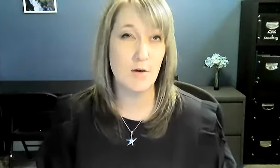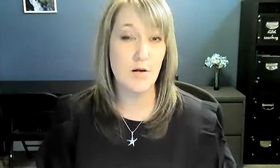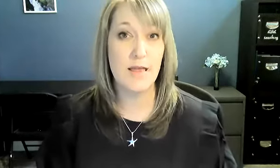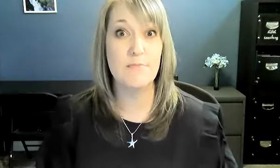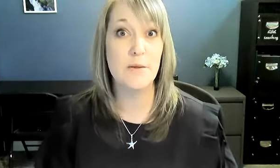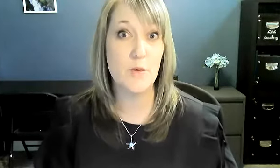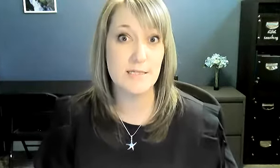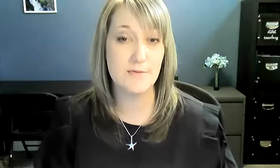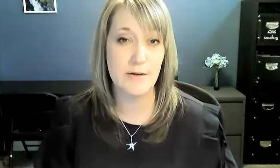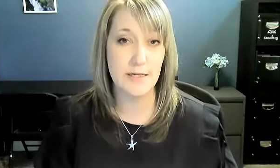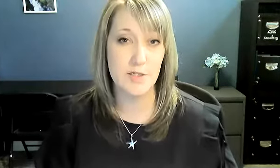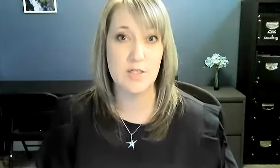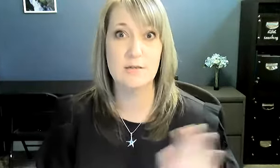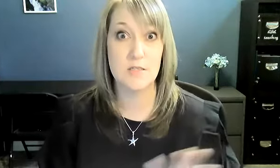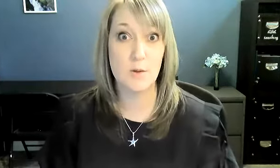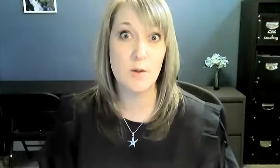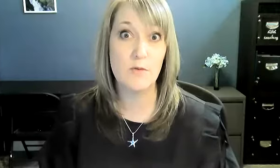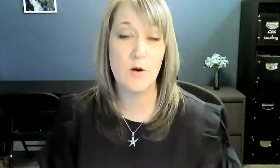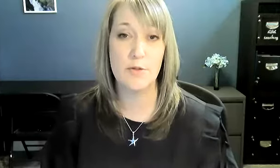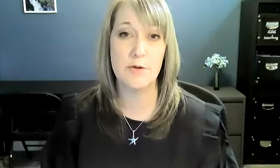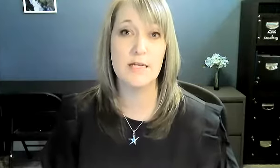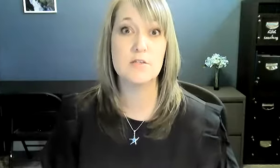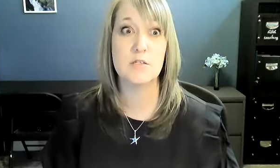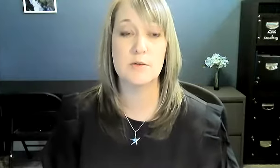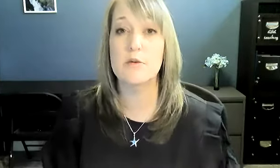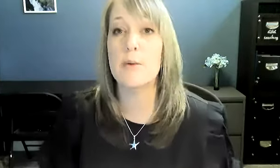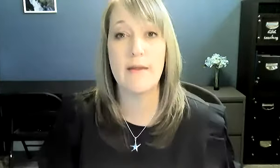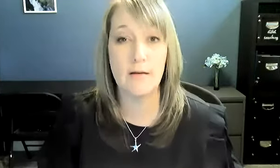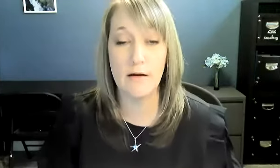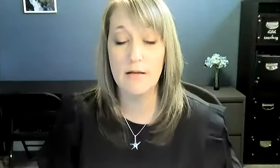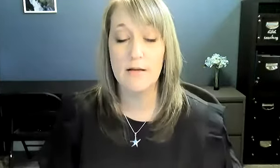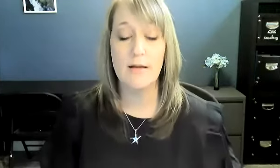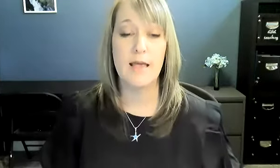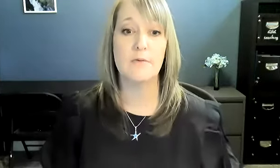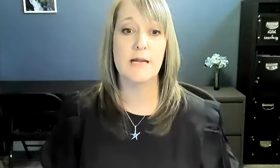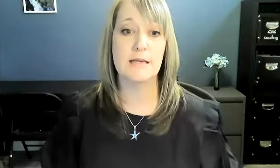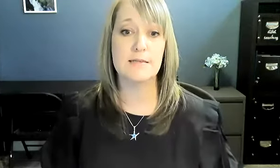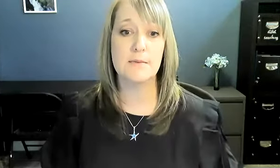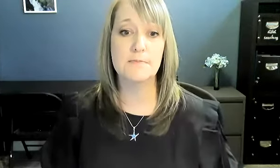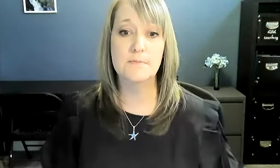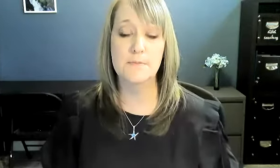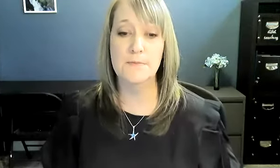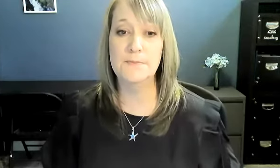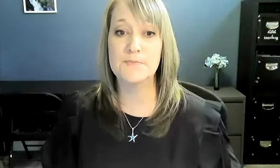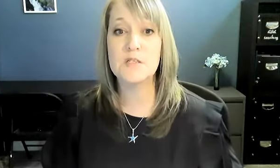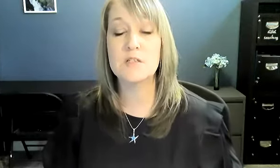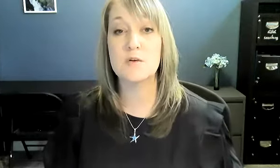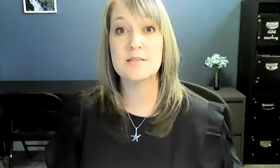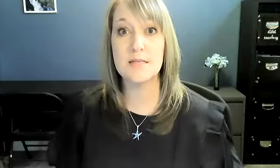call a Midwest variation. So I'll go over all three just so you know what they are and can recognize them. So